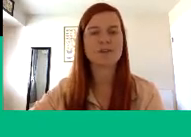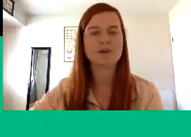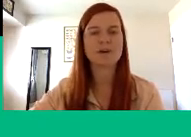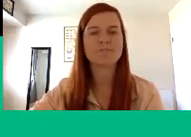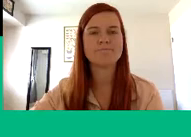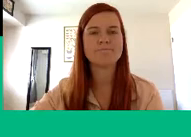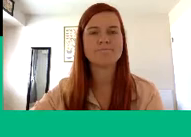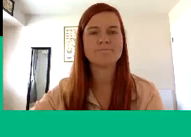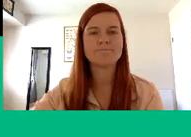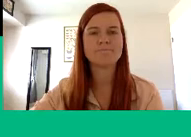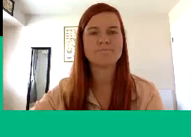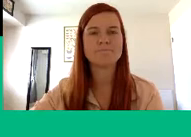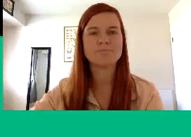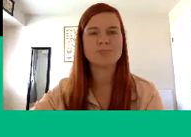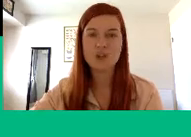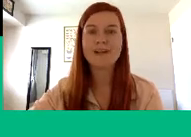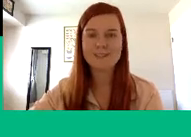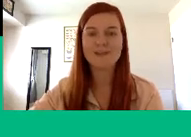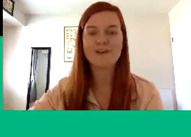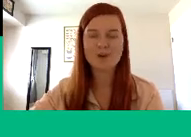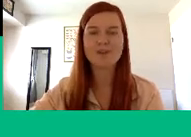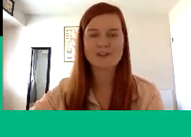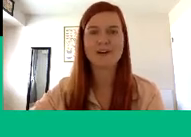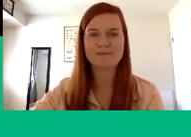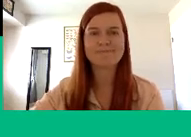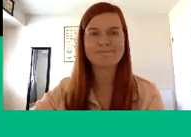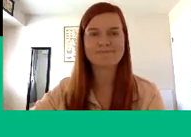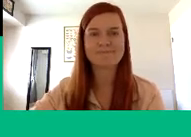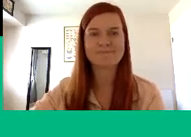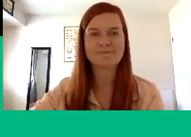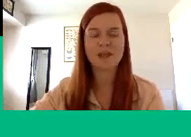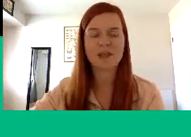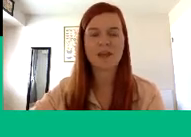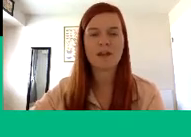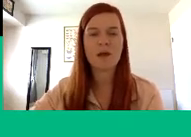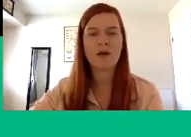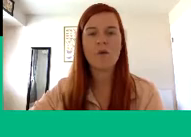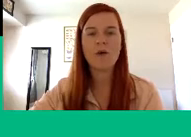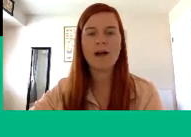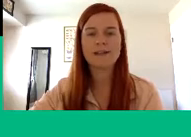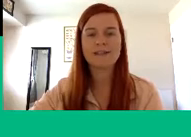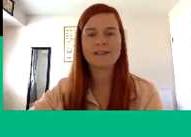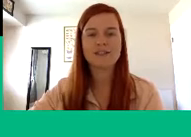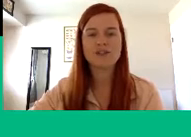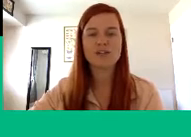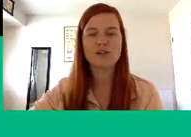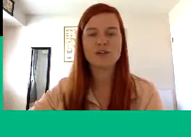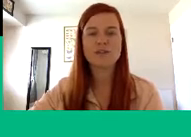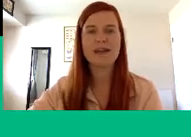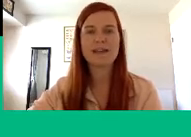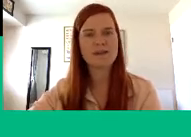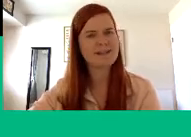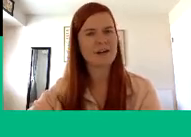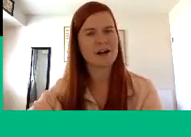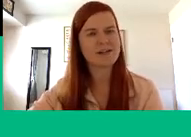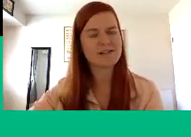grocery store? She went to the grocery store. What did she use to